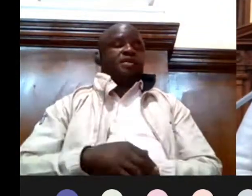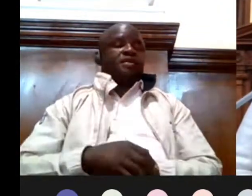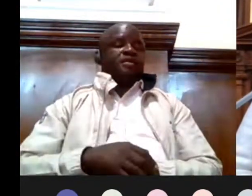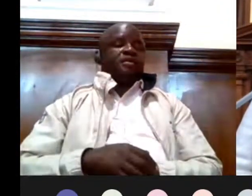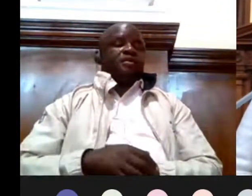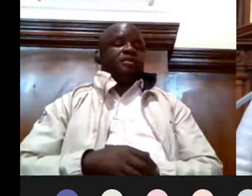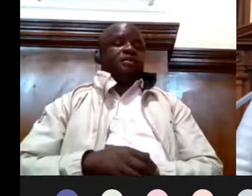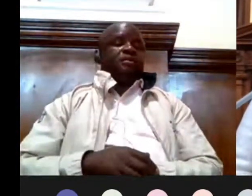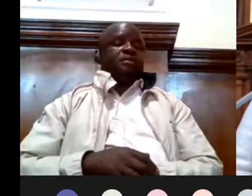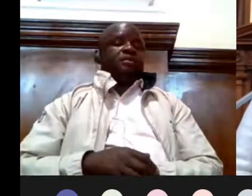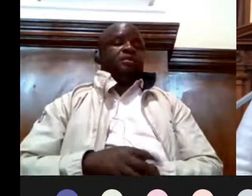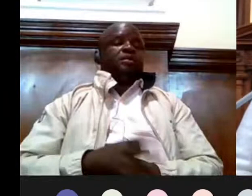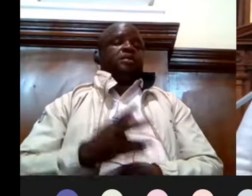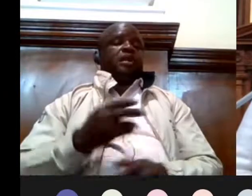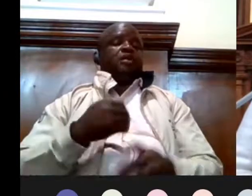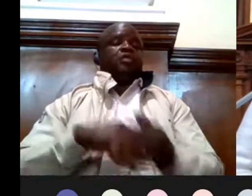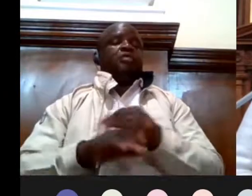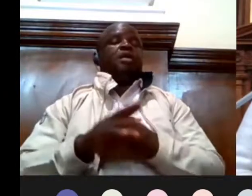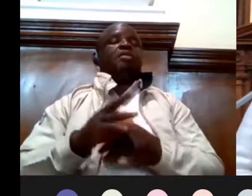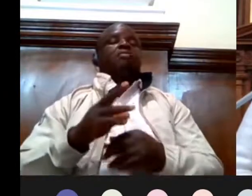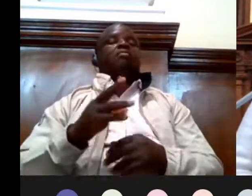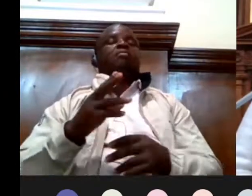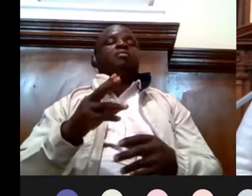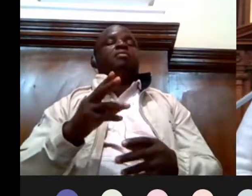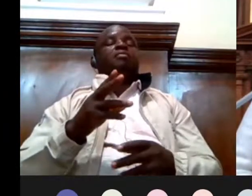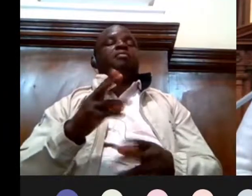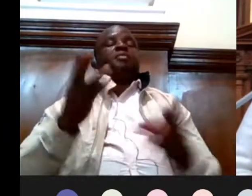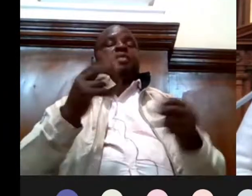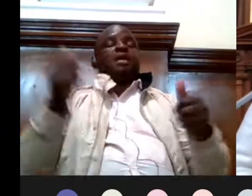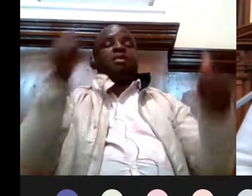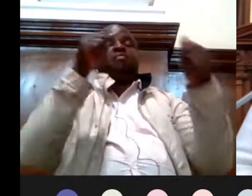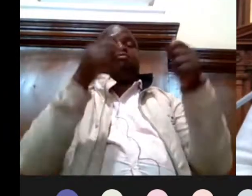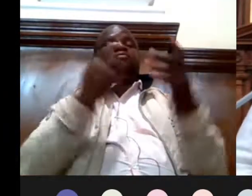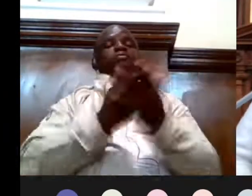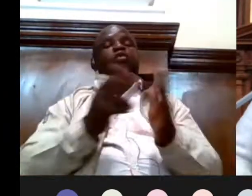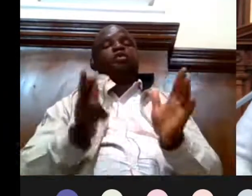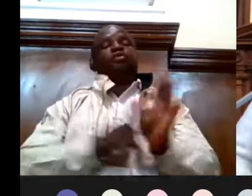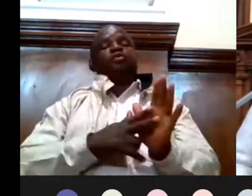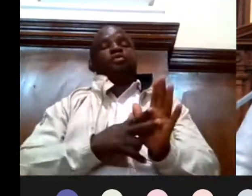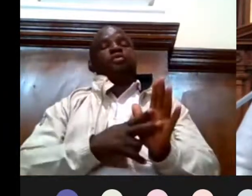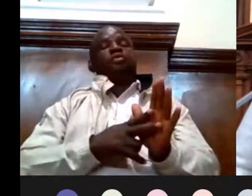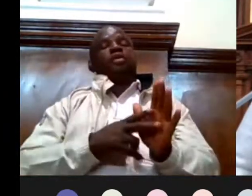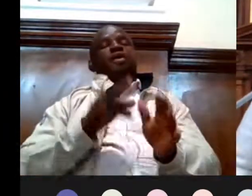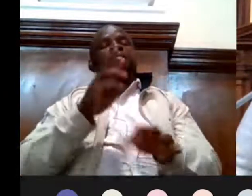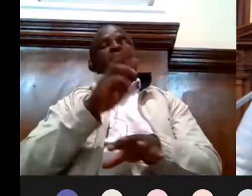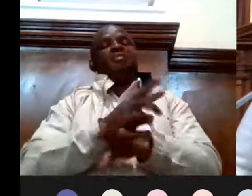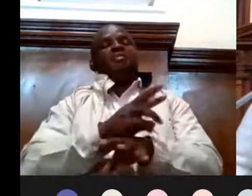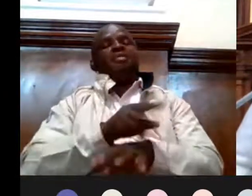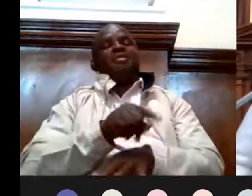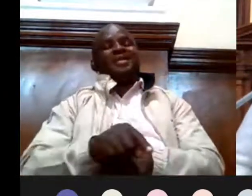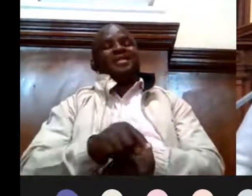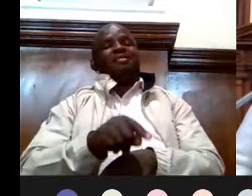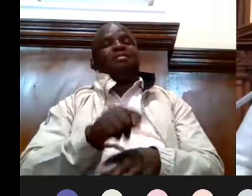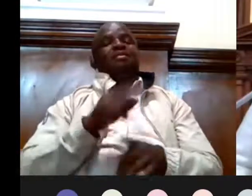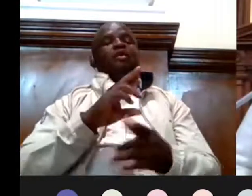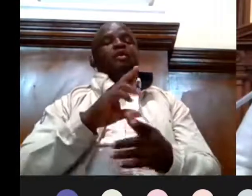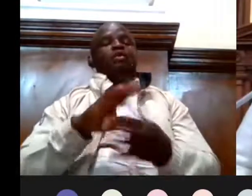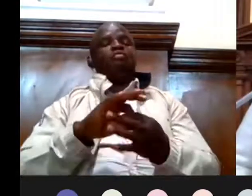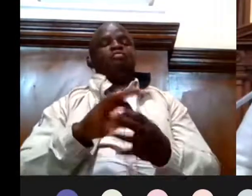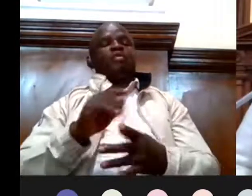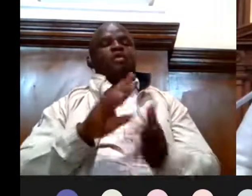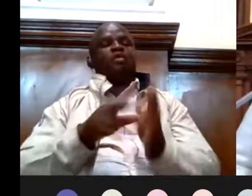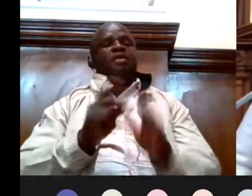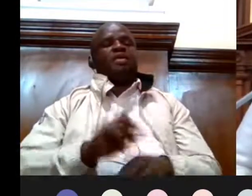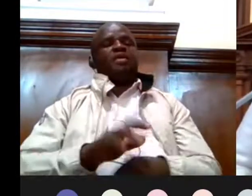ho kopa baholo nako ya hore mme ke eng ka hara mosi. Baholo,